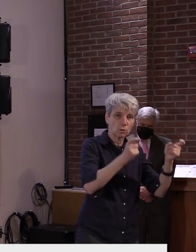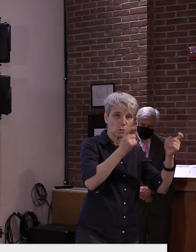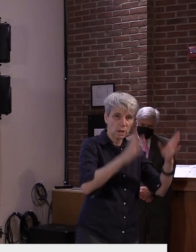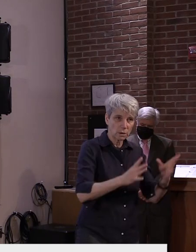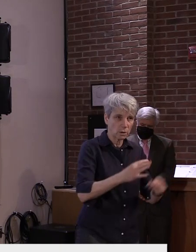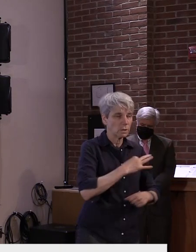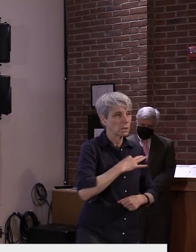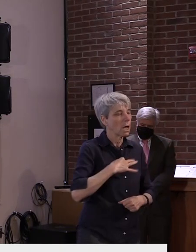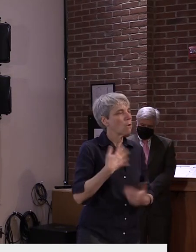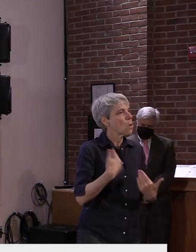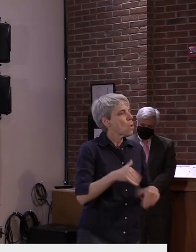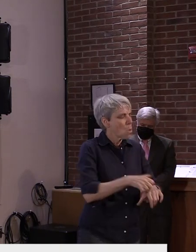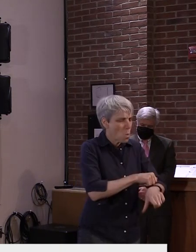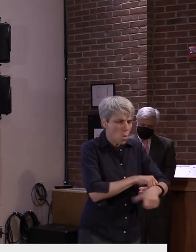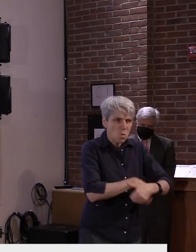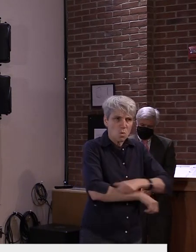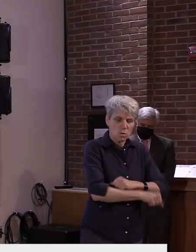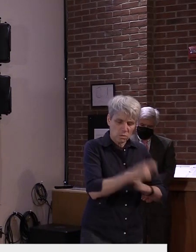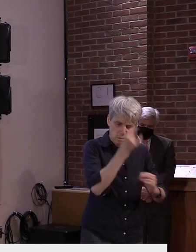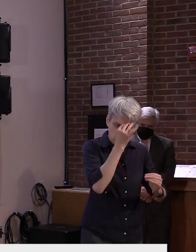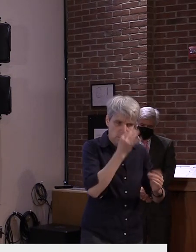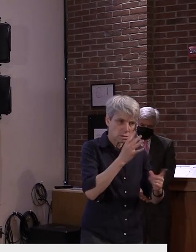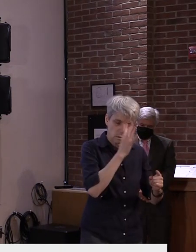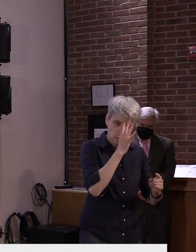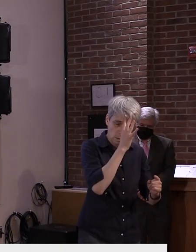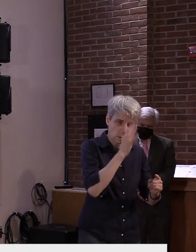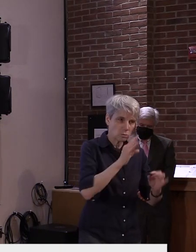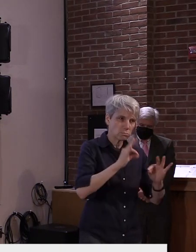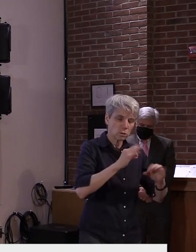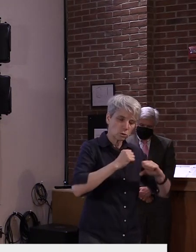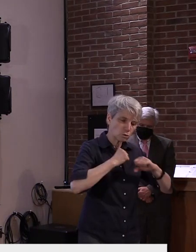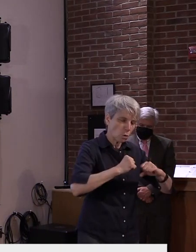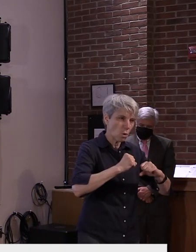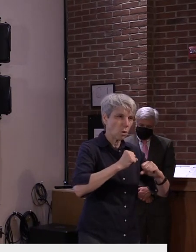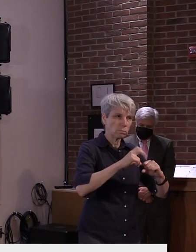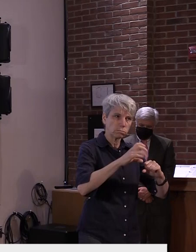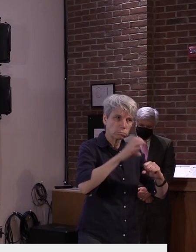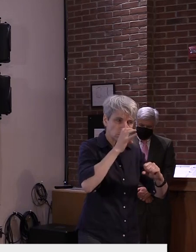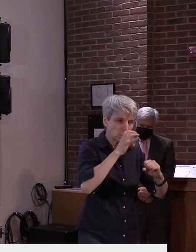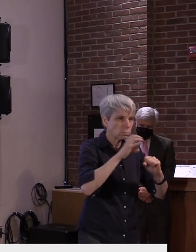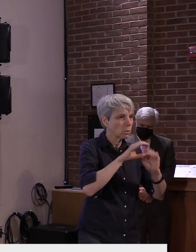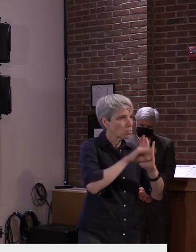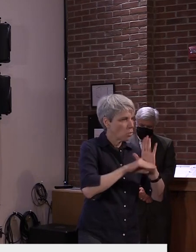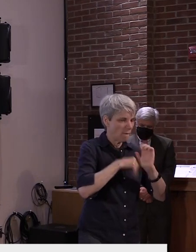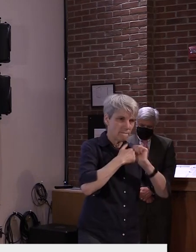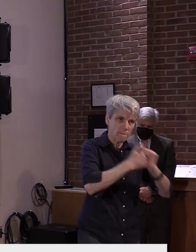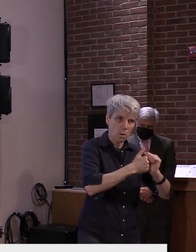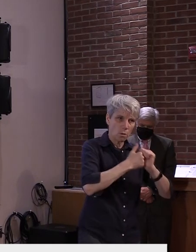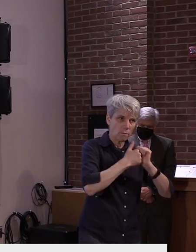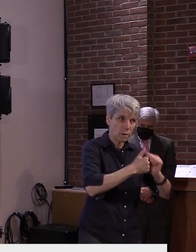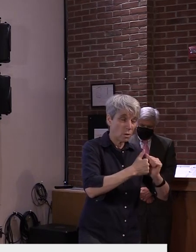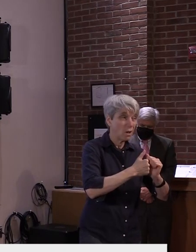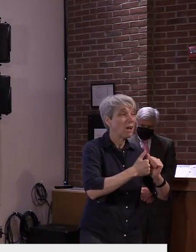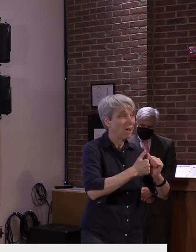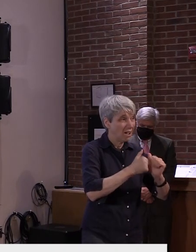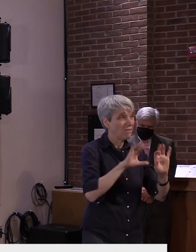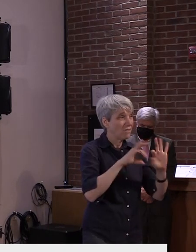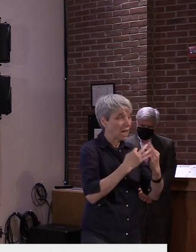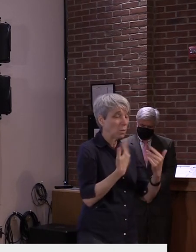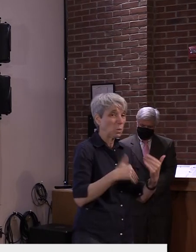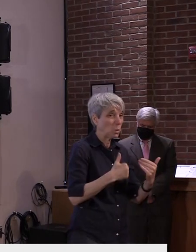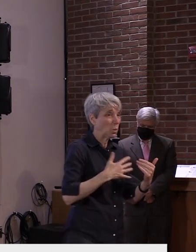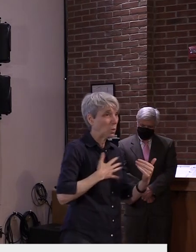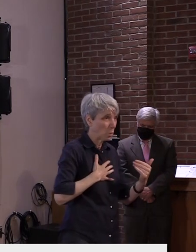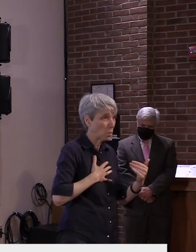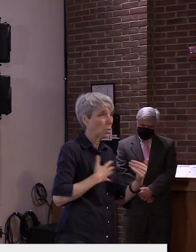measures to protect the vulnerable populations they care for, as well as the families that have sacrificed visiting their